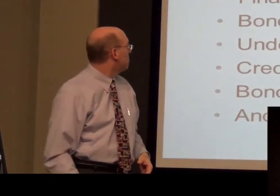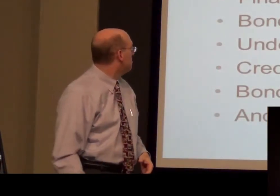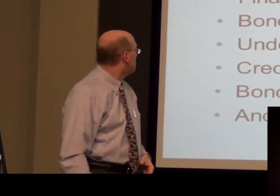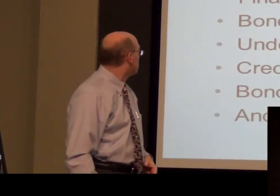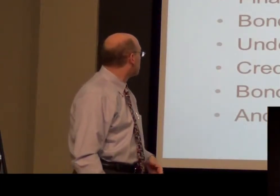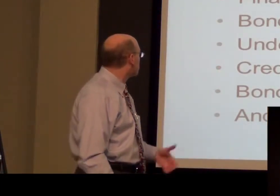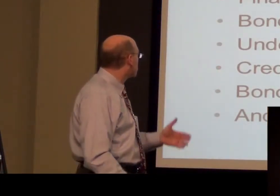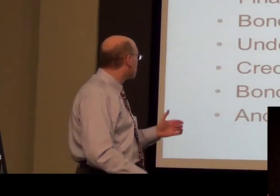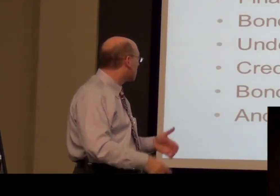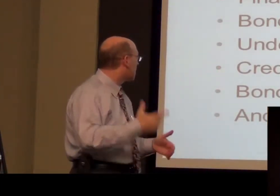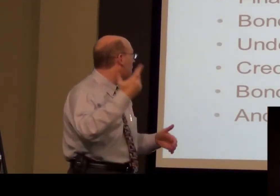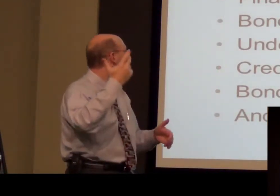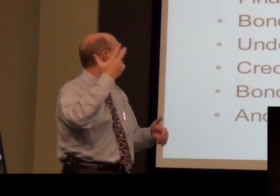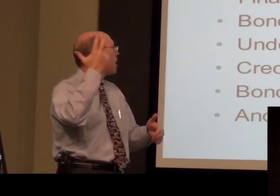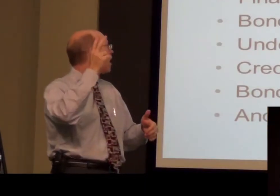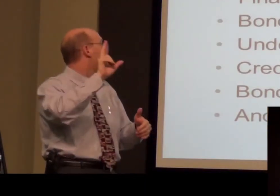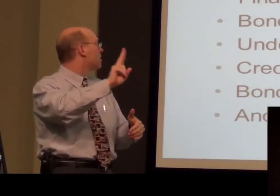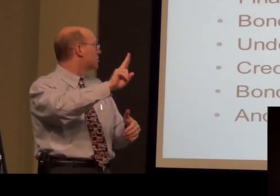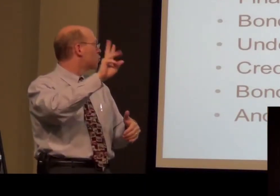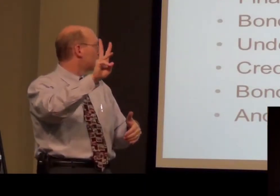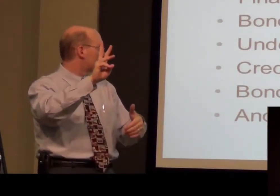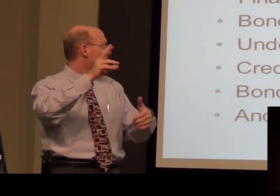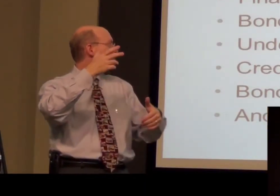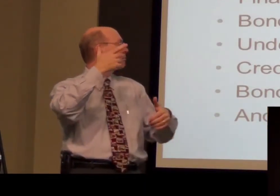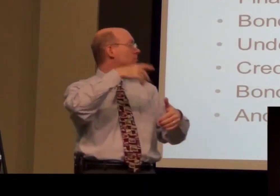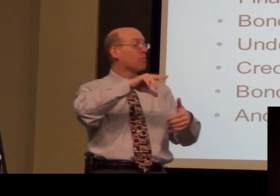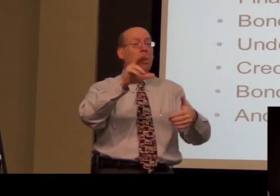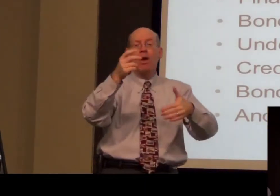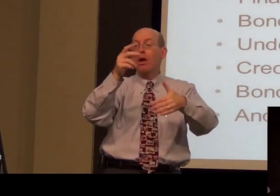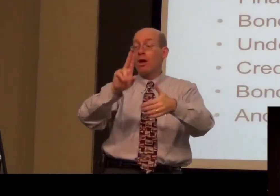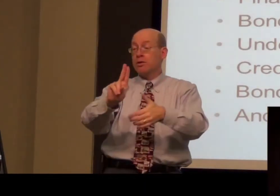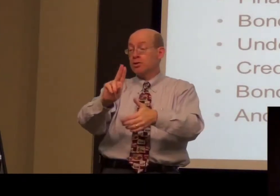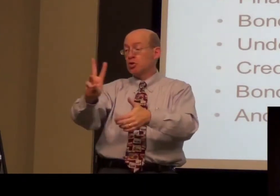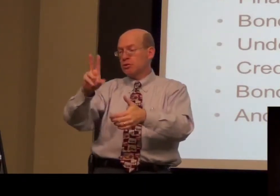proper procedures, and that's why we needed the bond counsel.